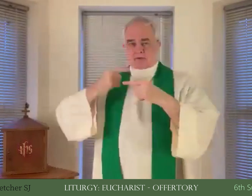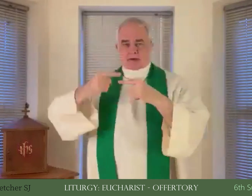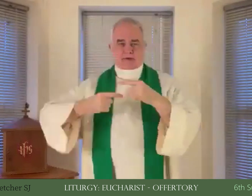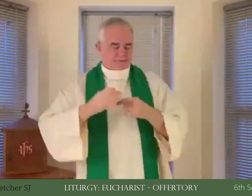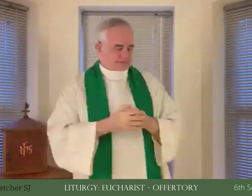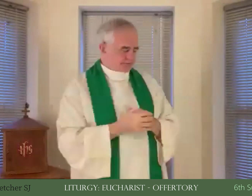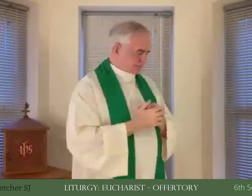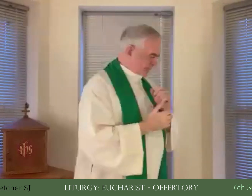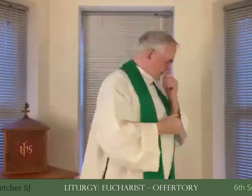forever.